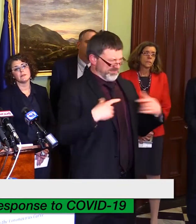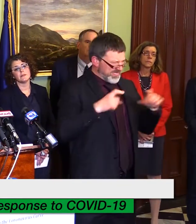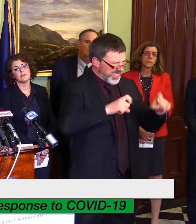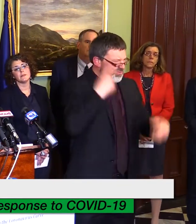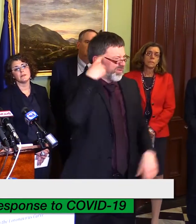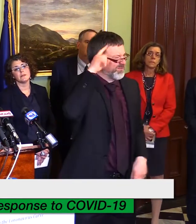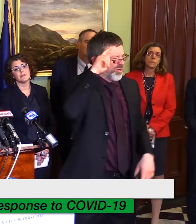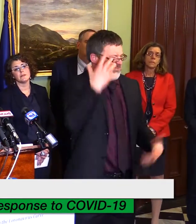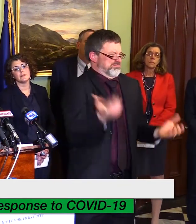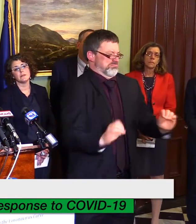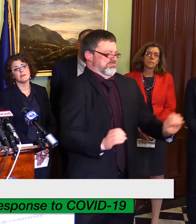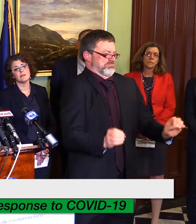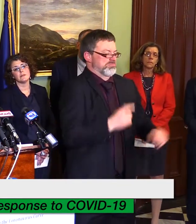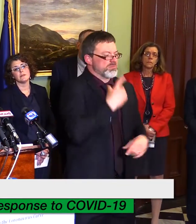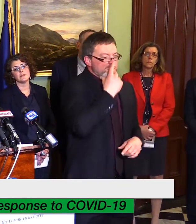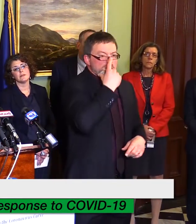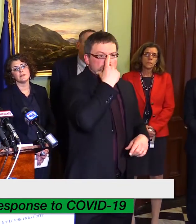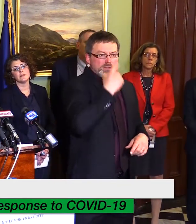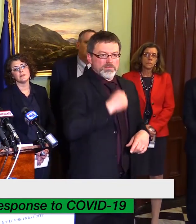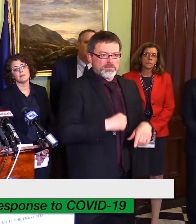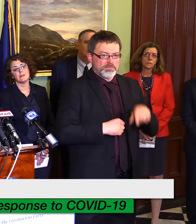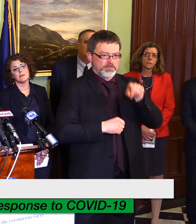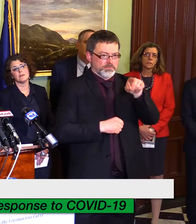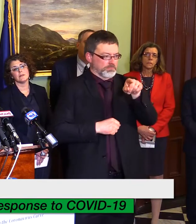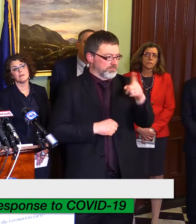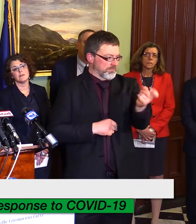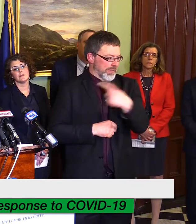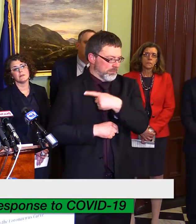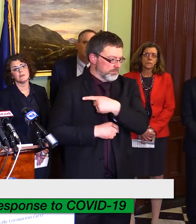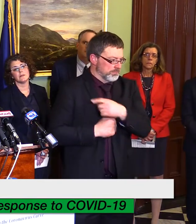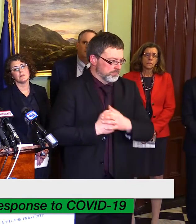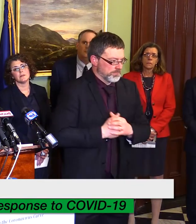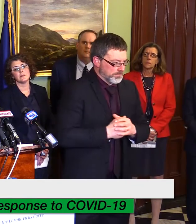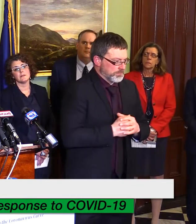I guess, is the availability of tests an issue at this